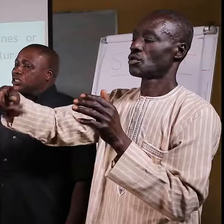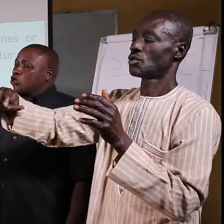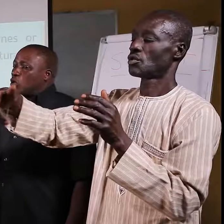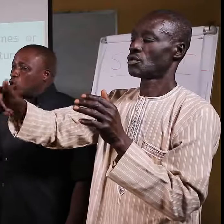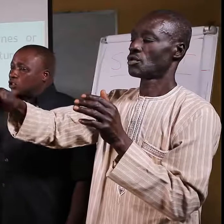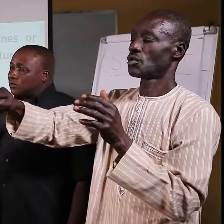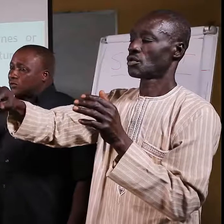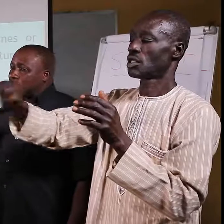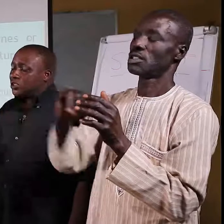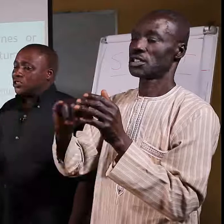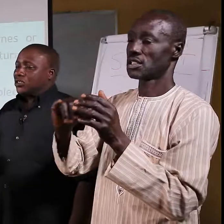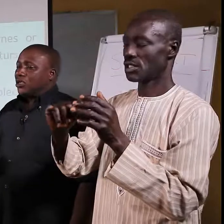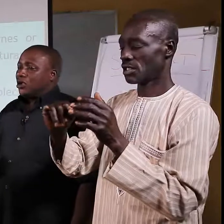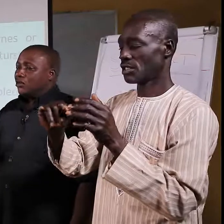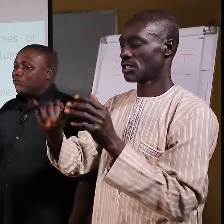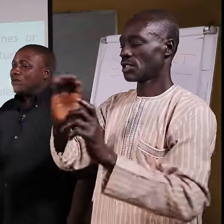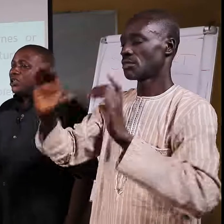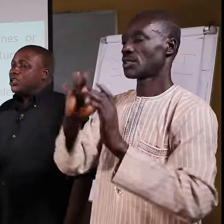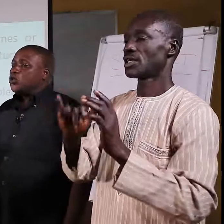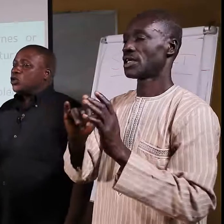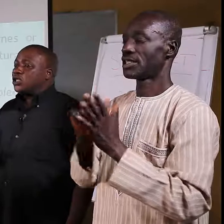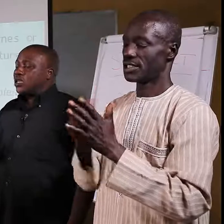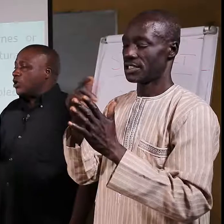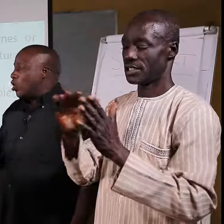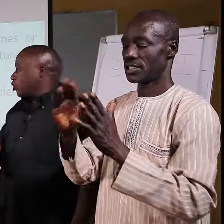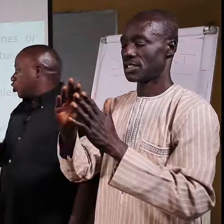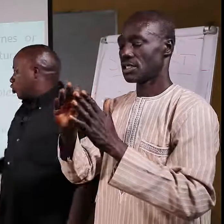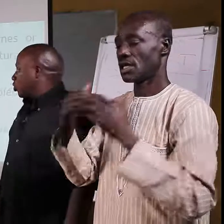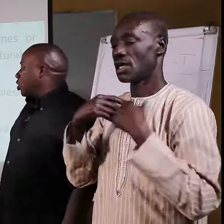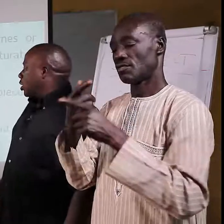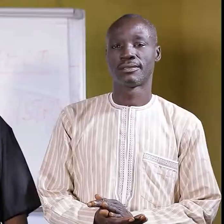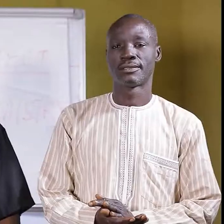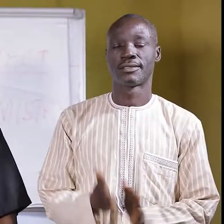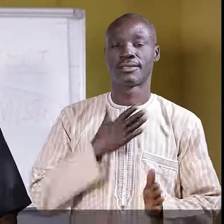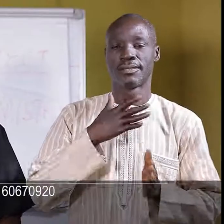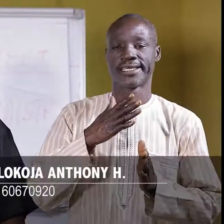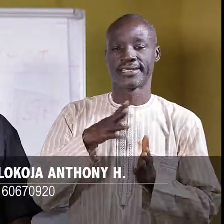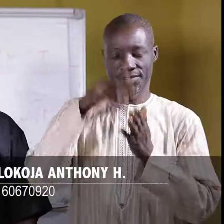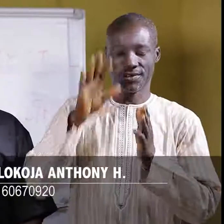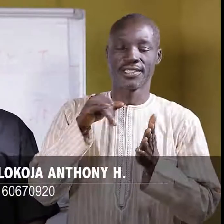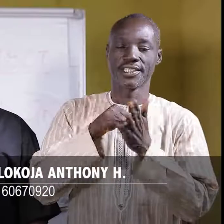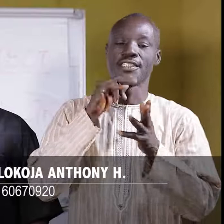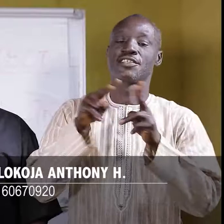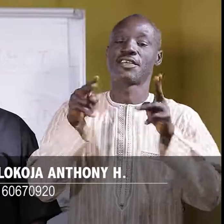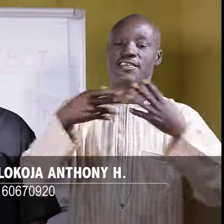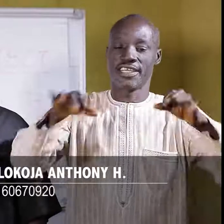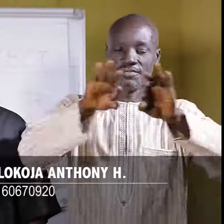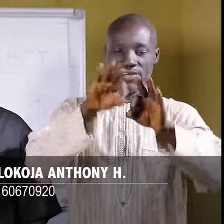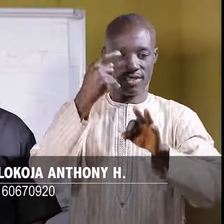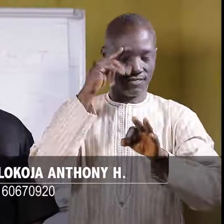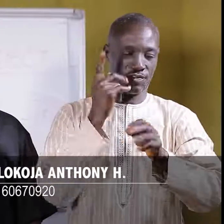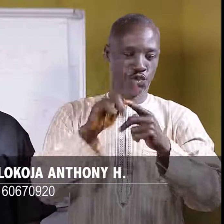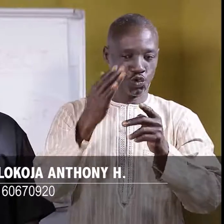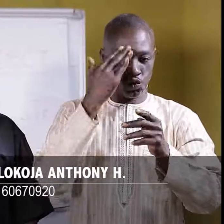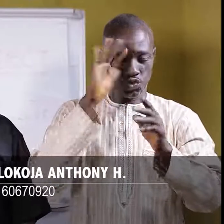shows this is the homologous series of the family in which they belong to. Student, it is very, very important for us